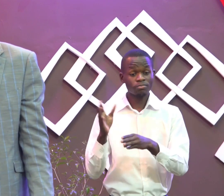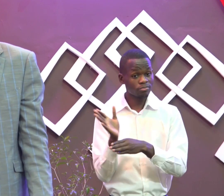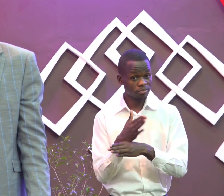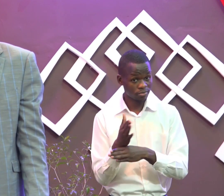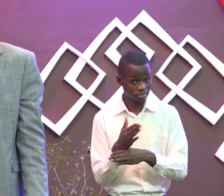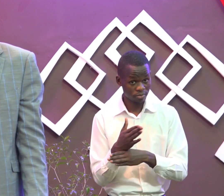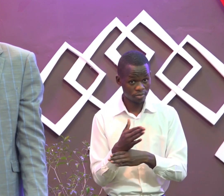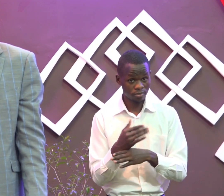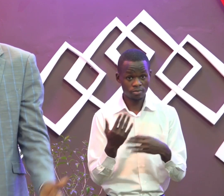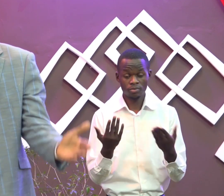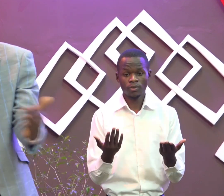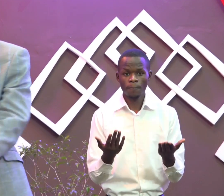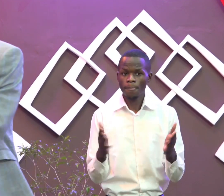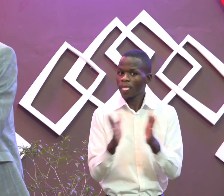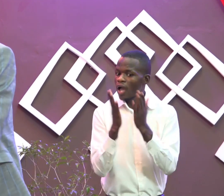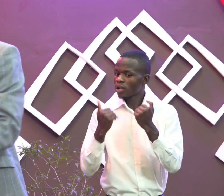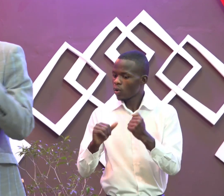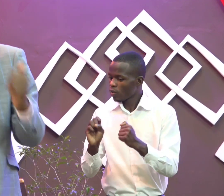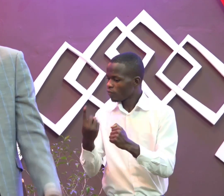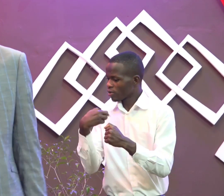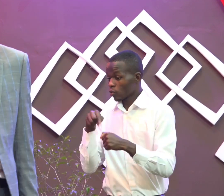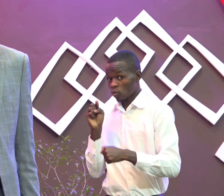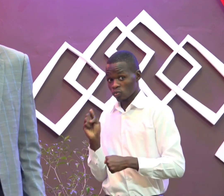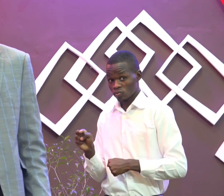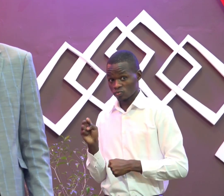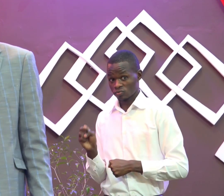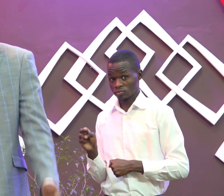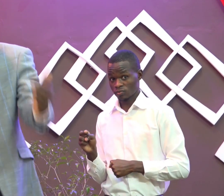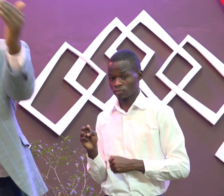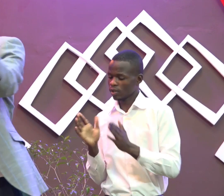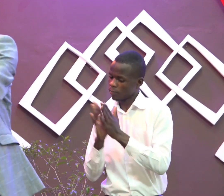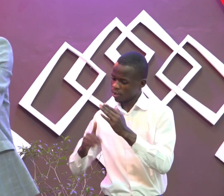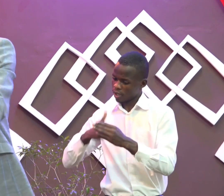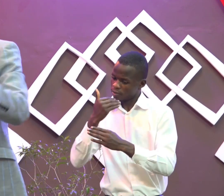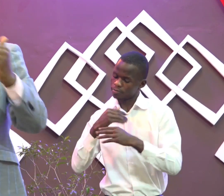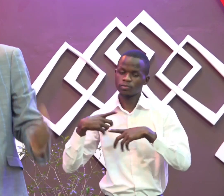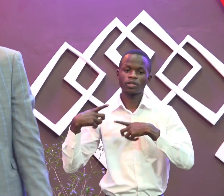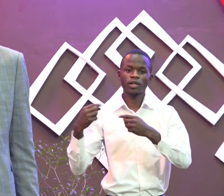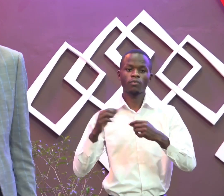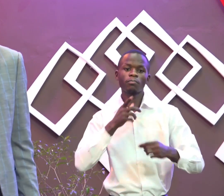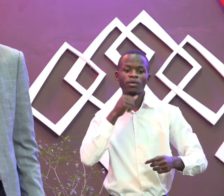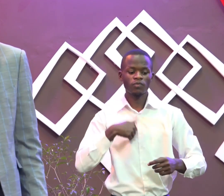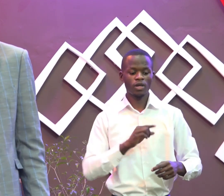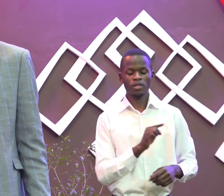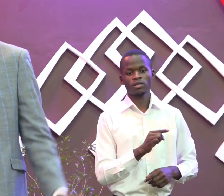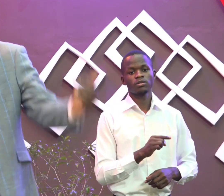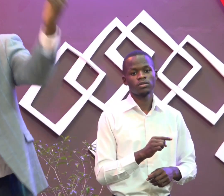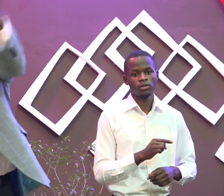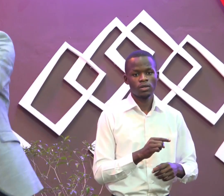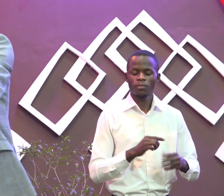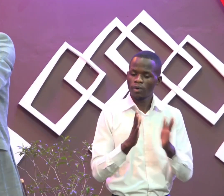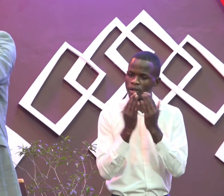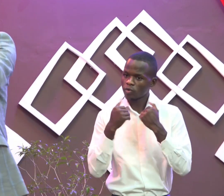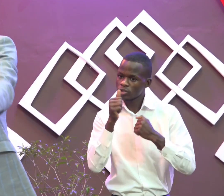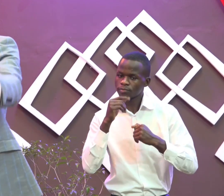does in my ministry. Kati nja kumala ono. I will first finish with him. Ngende wa tata. Then I will go to my father.